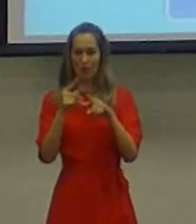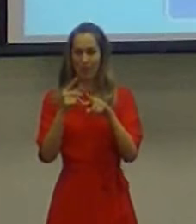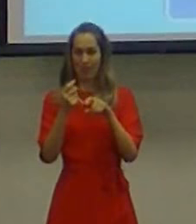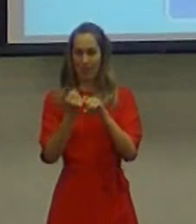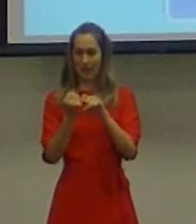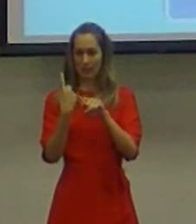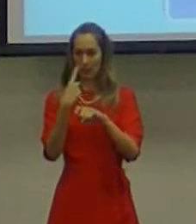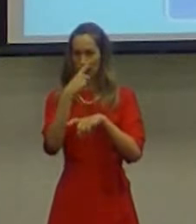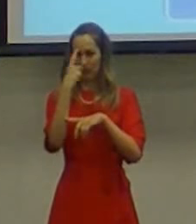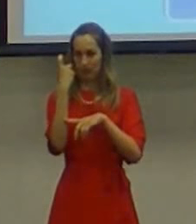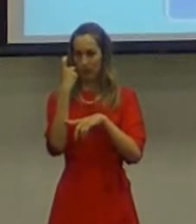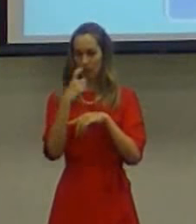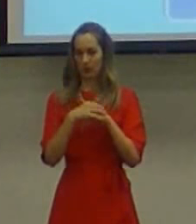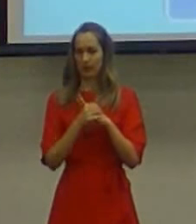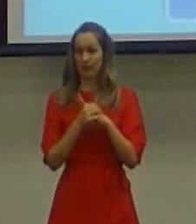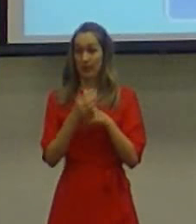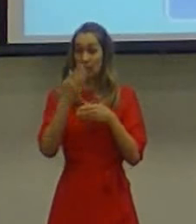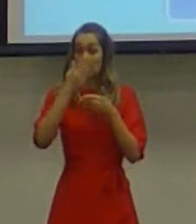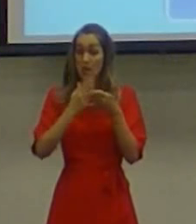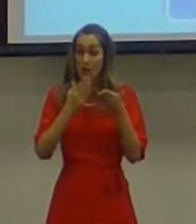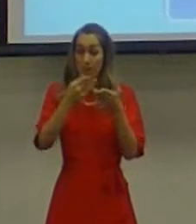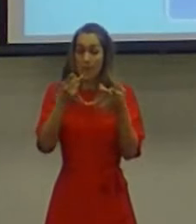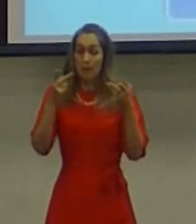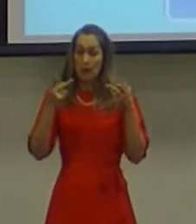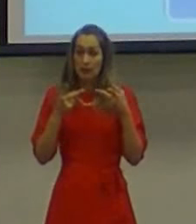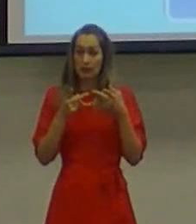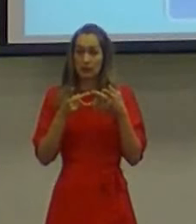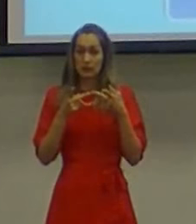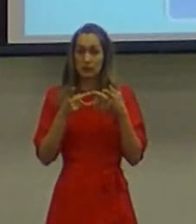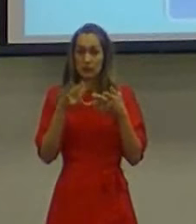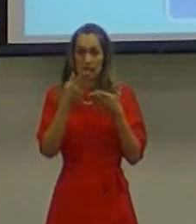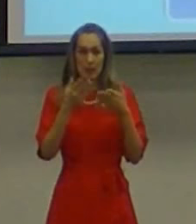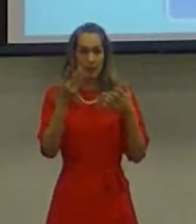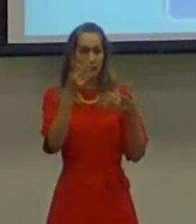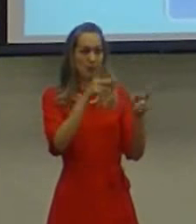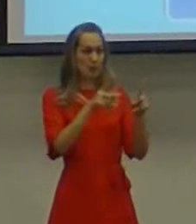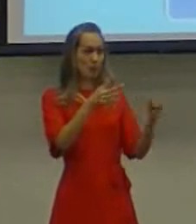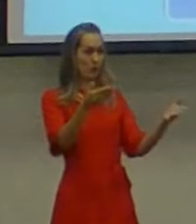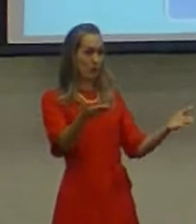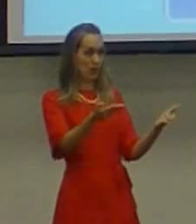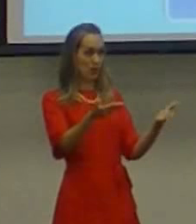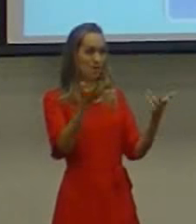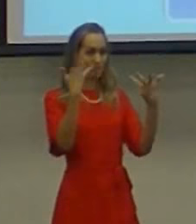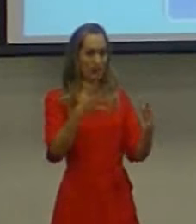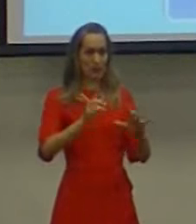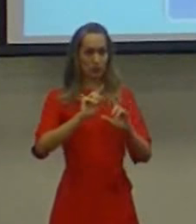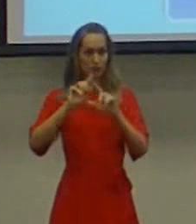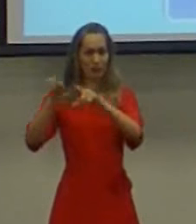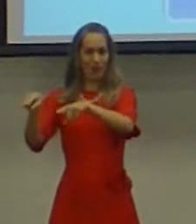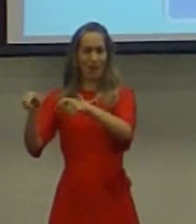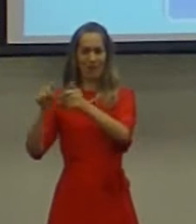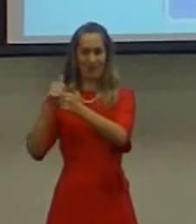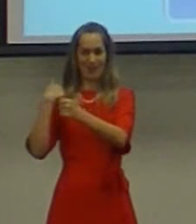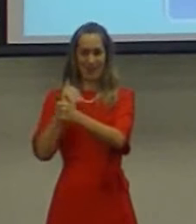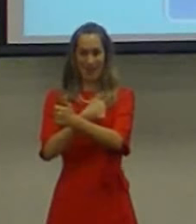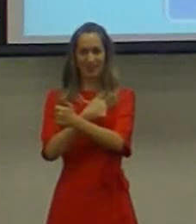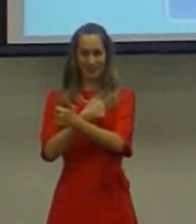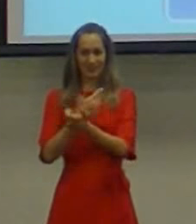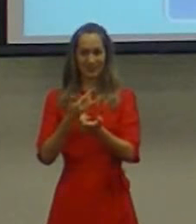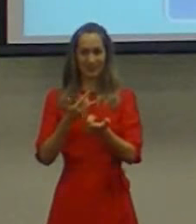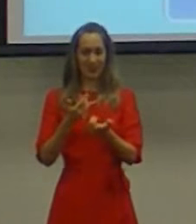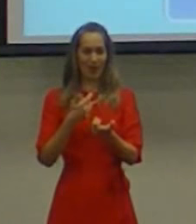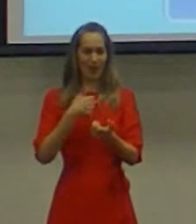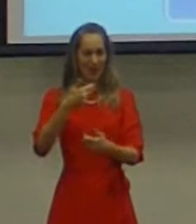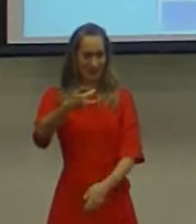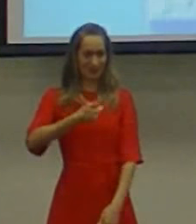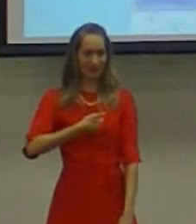And in some of those places, some of the folks in this room actually have gone with us on some of those trips. And so I've invited